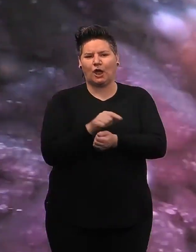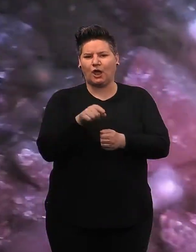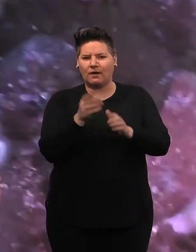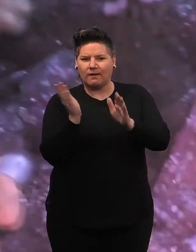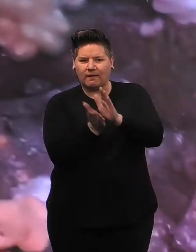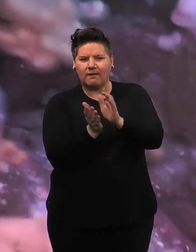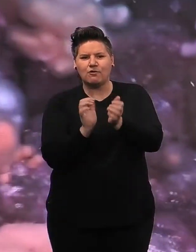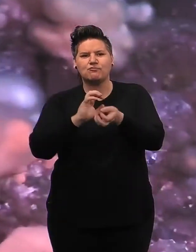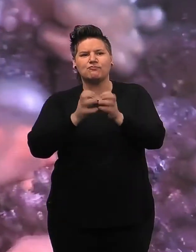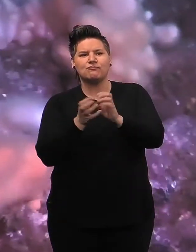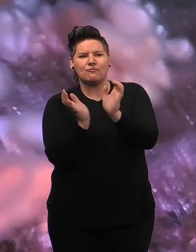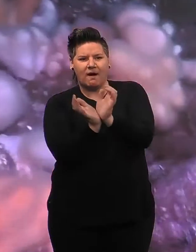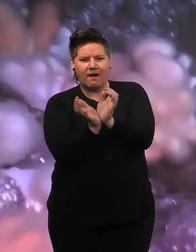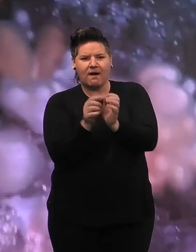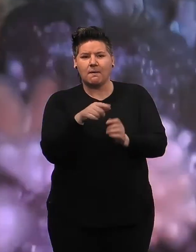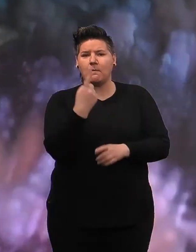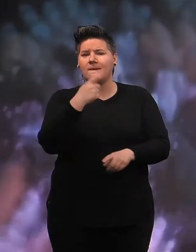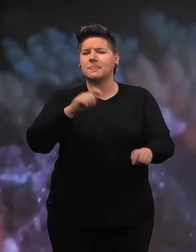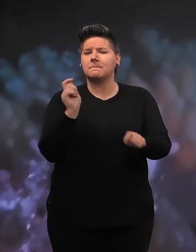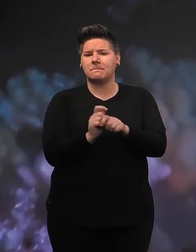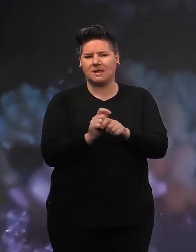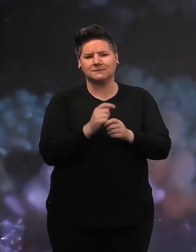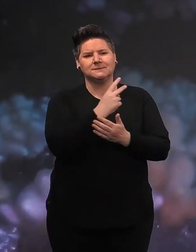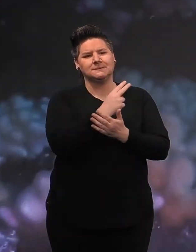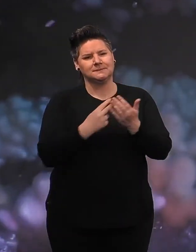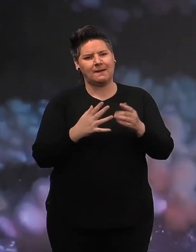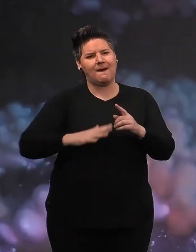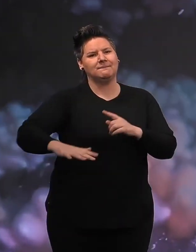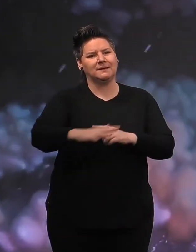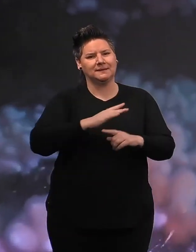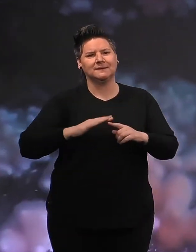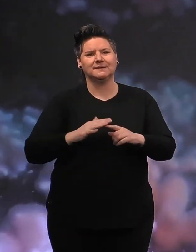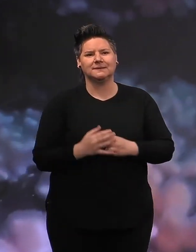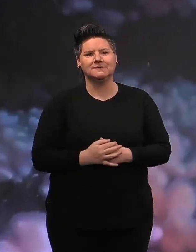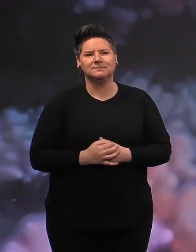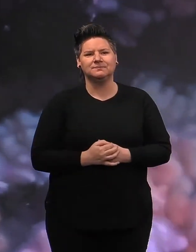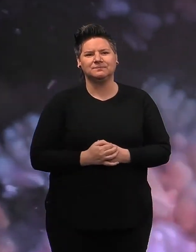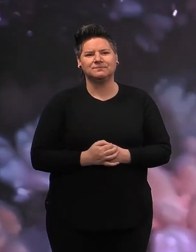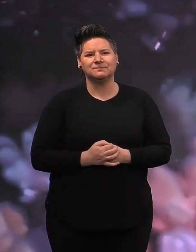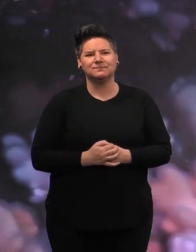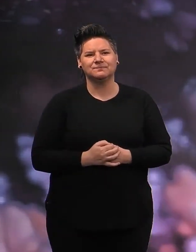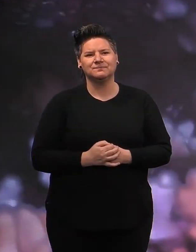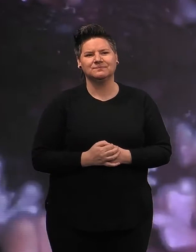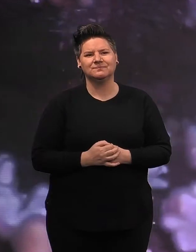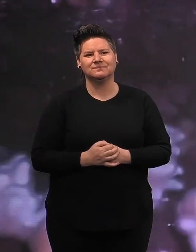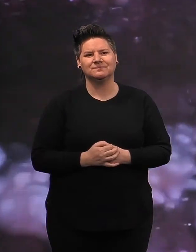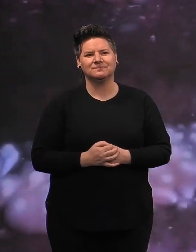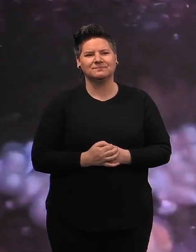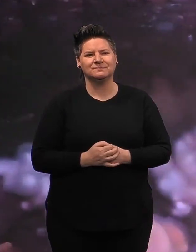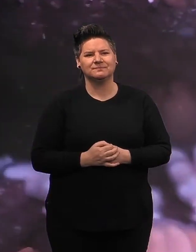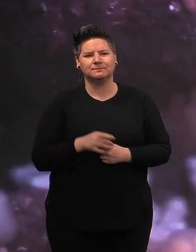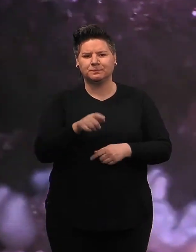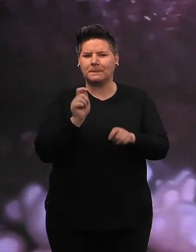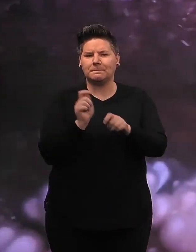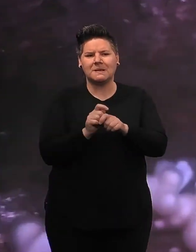half and sank, so it got stuck here. But it's actually one of the best dives and one of the best habitats that